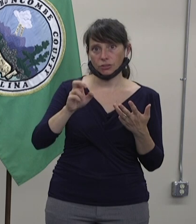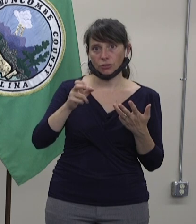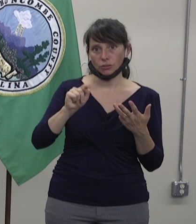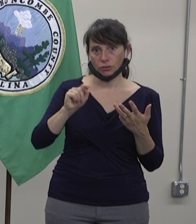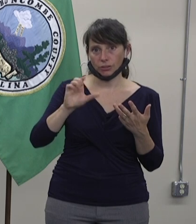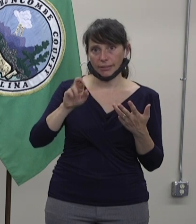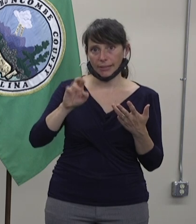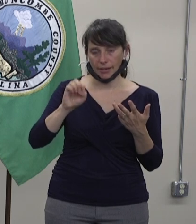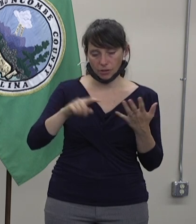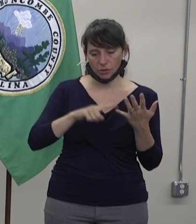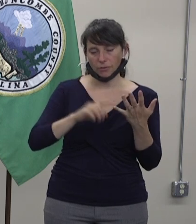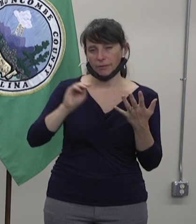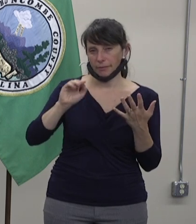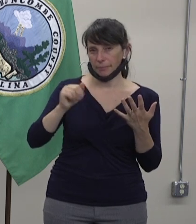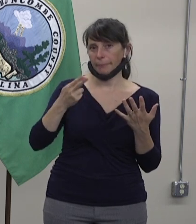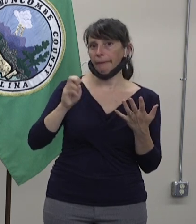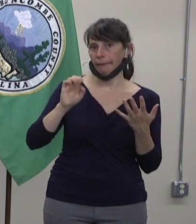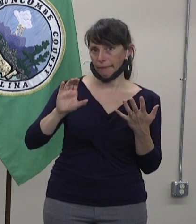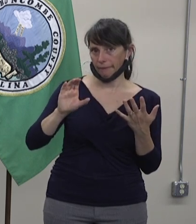Center at Biltmore.